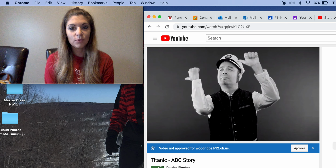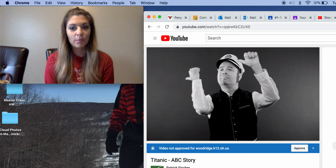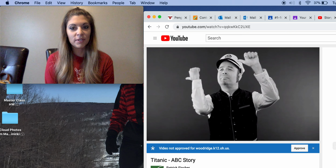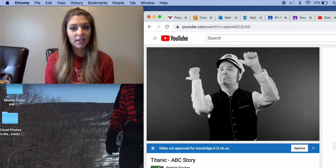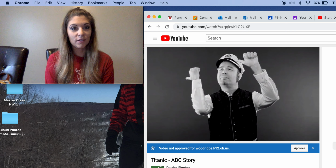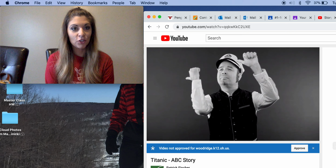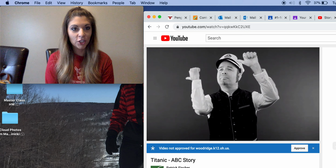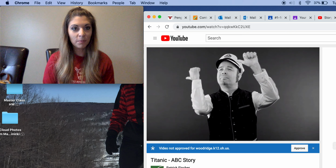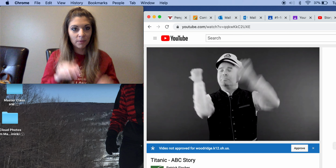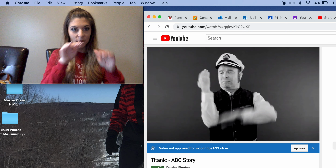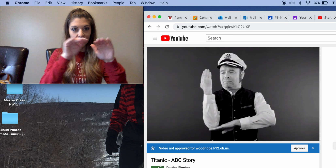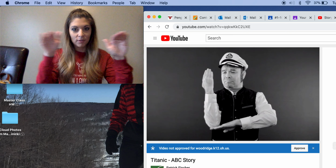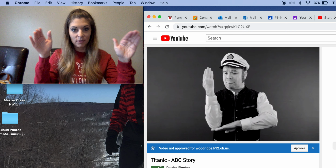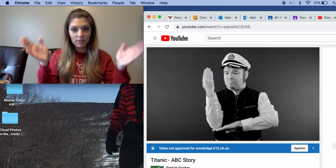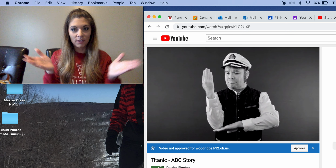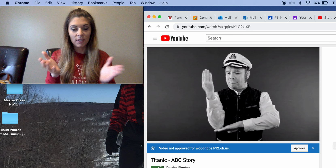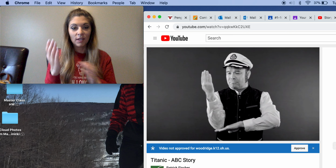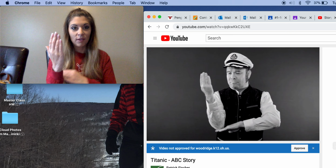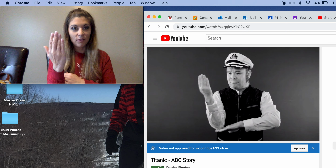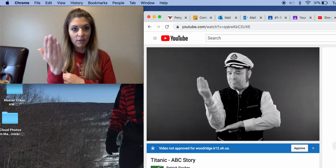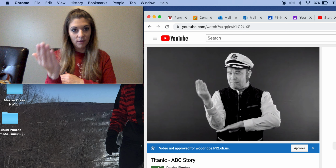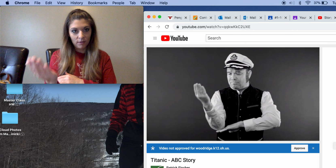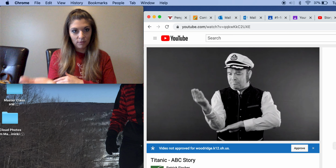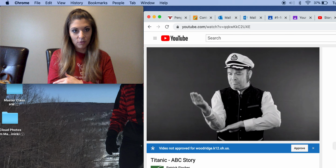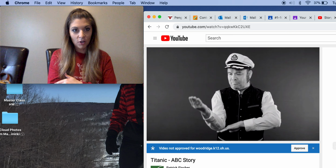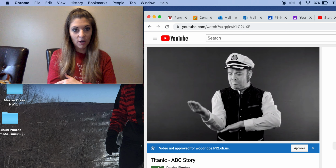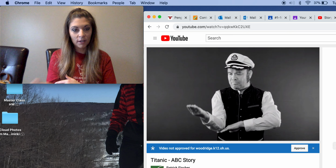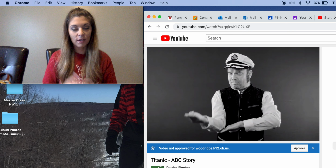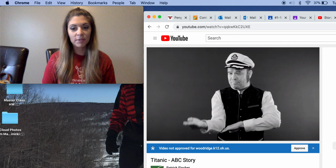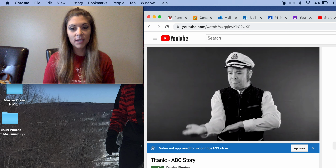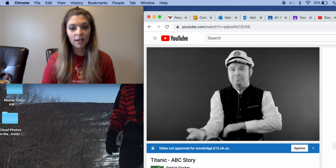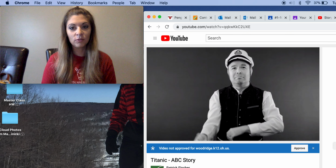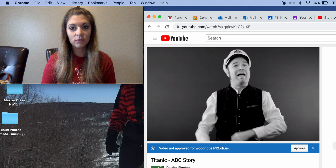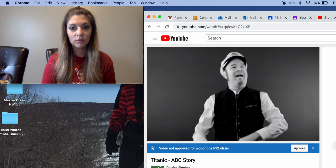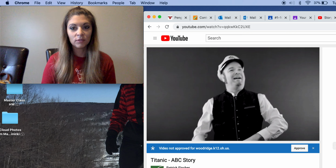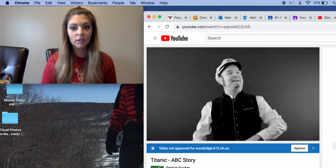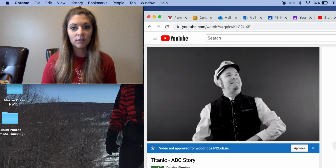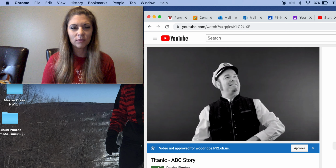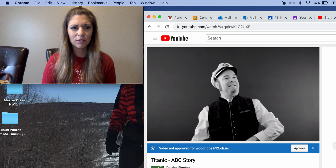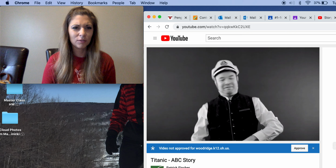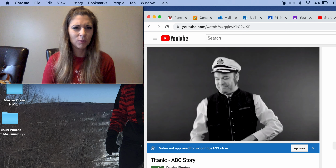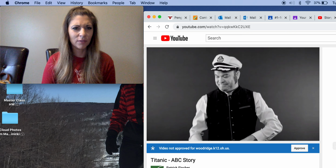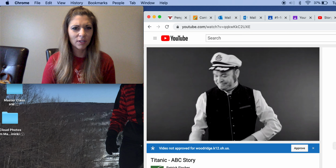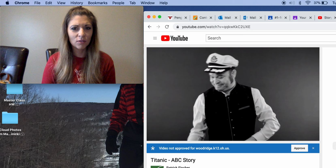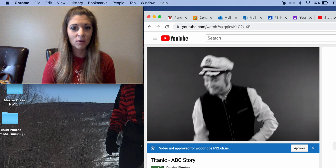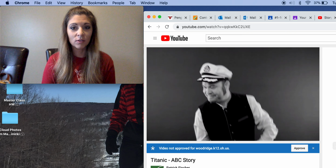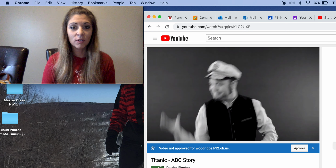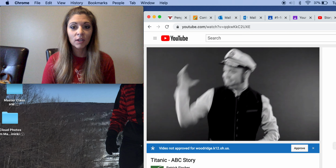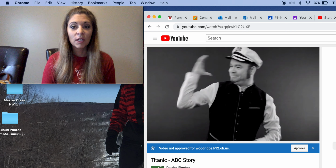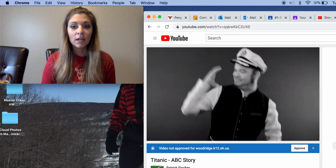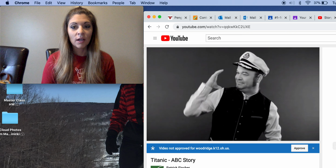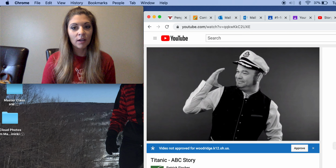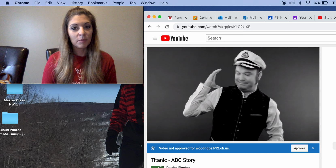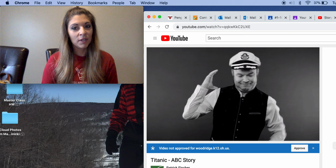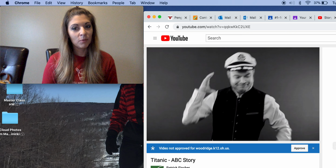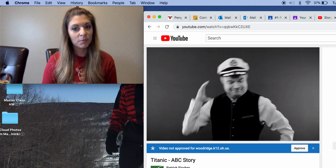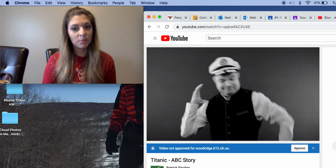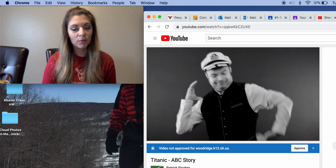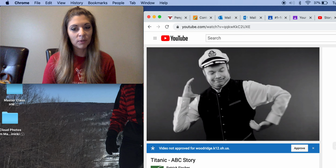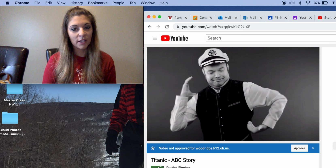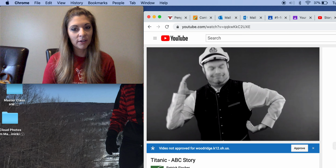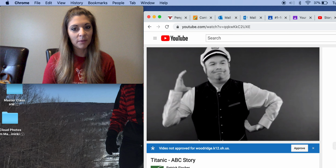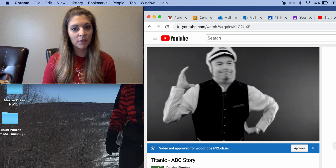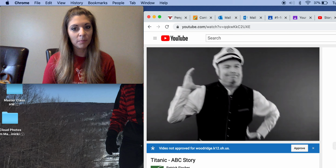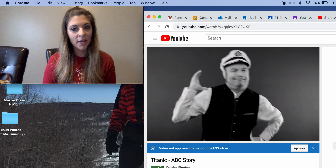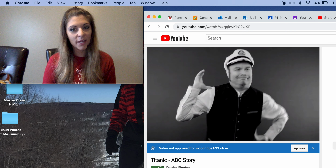So he's representing the ship. The dock comes down, whatever that's called. He helps